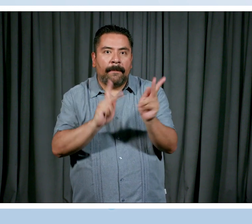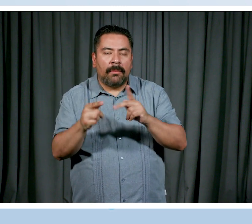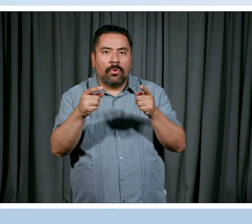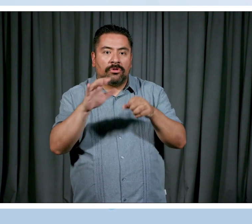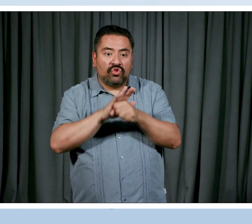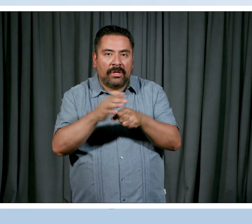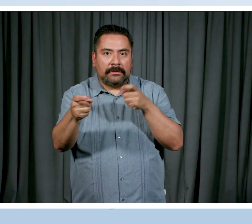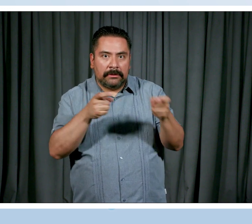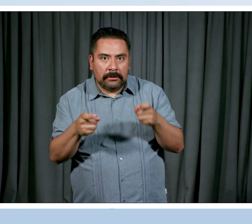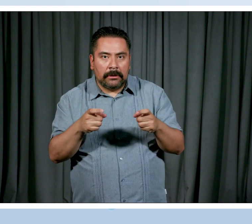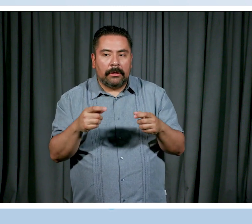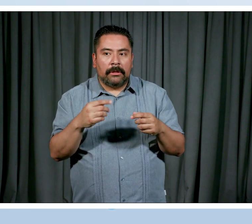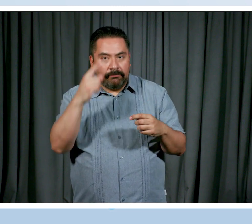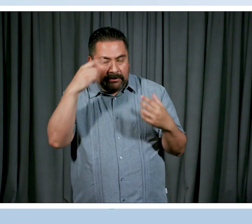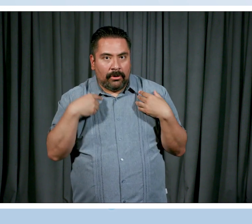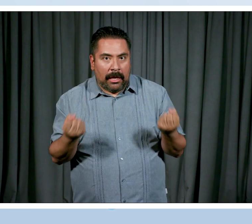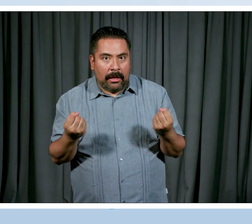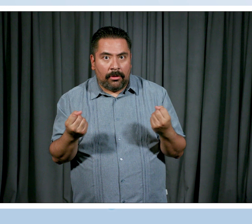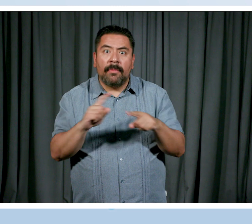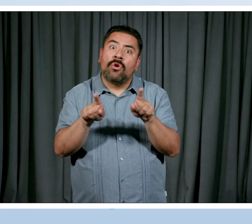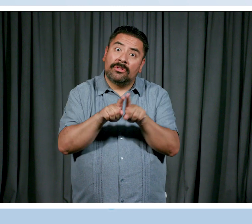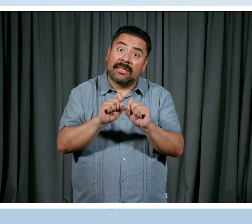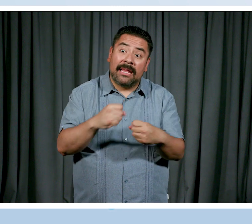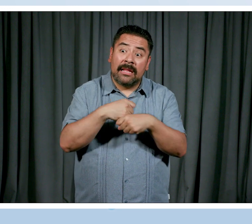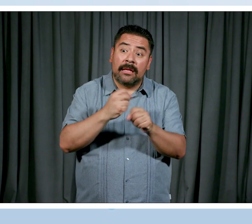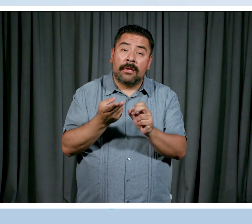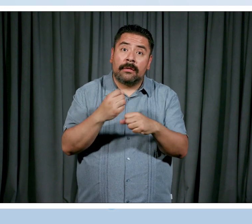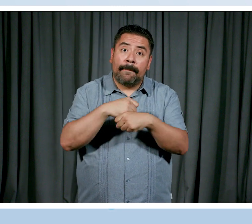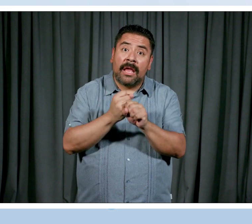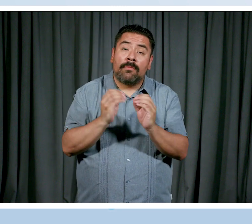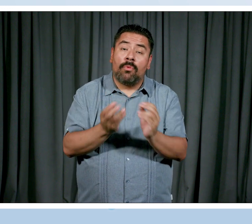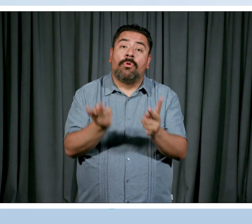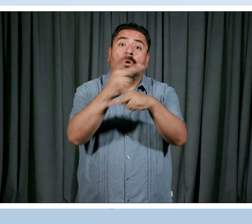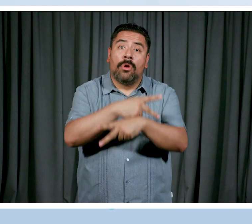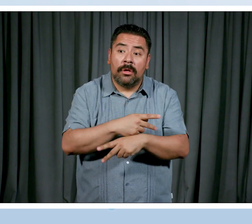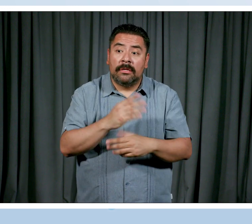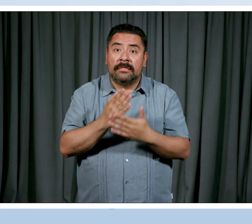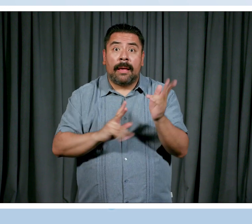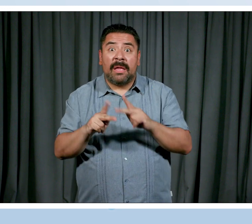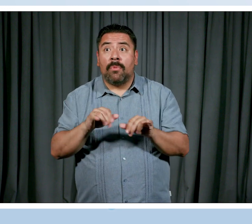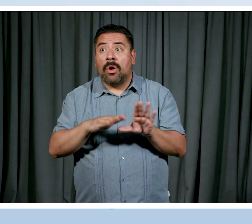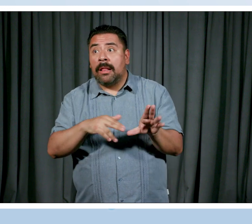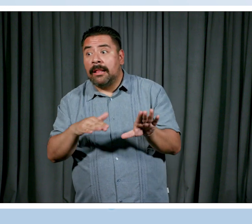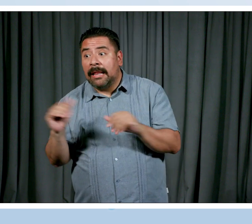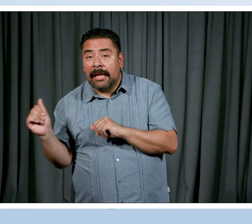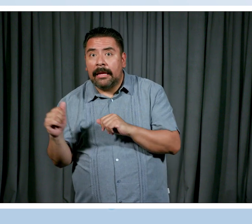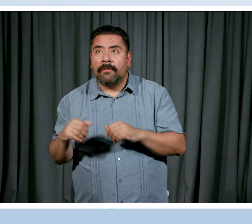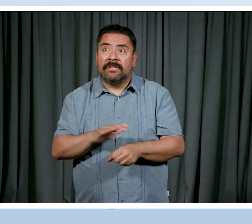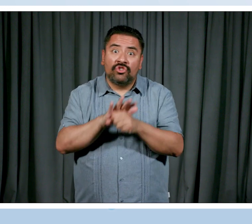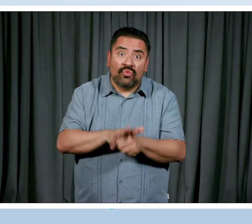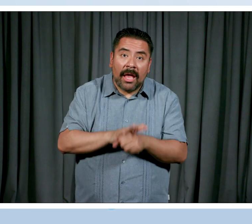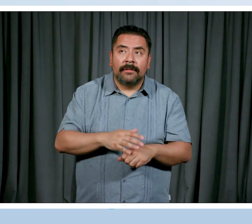has been showing us that it also can deeply harm people. And so folks leave or get stressed and their stress tolerance can't